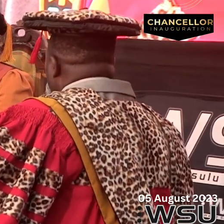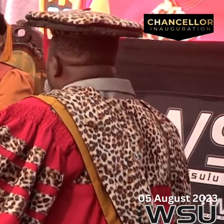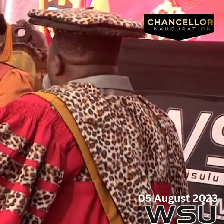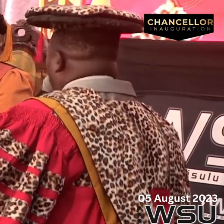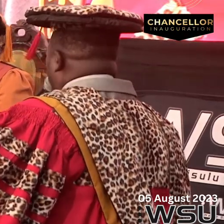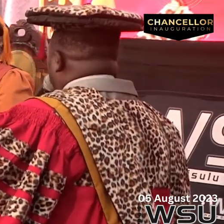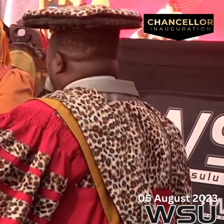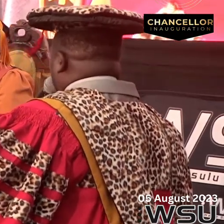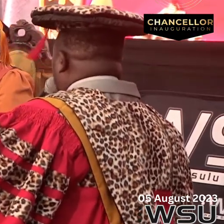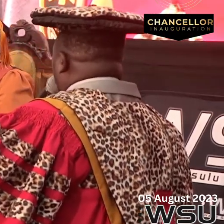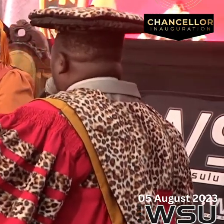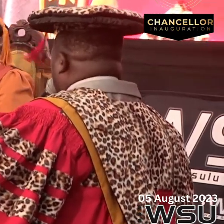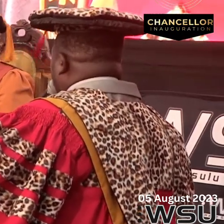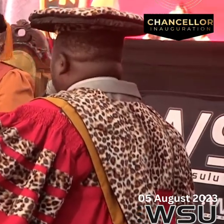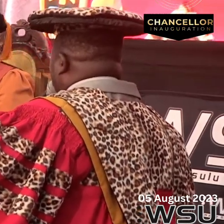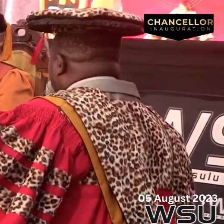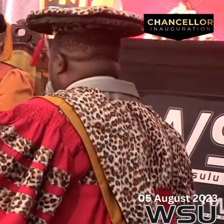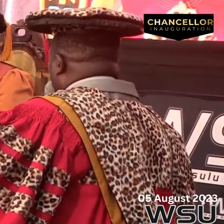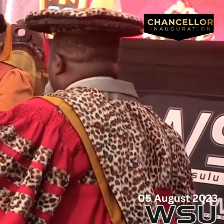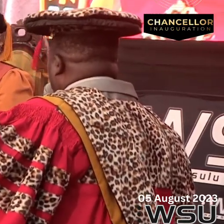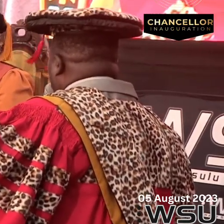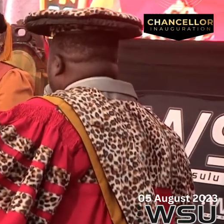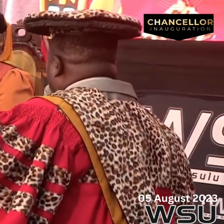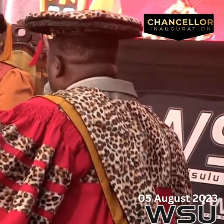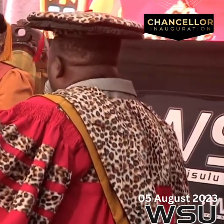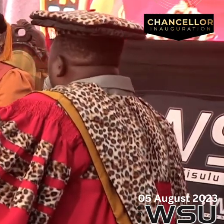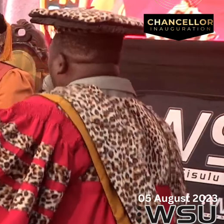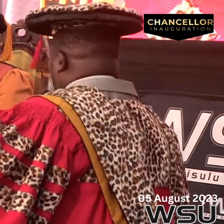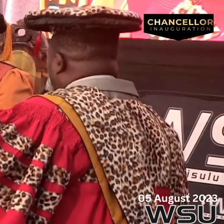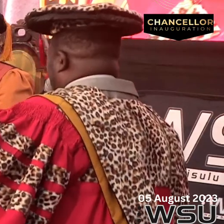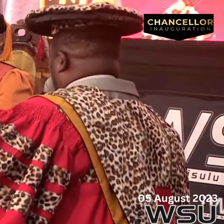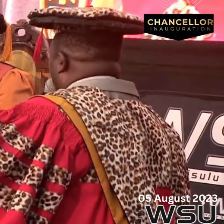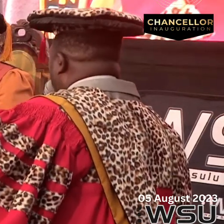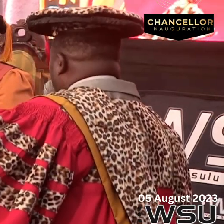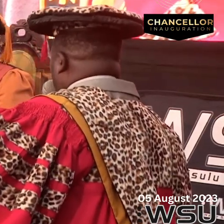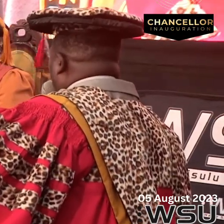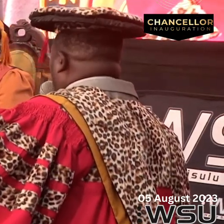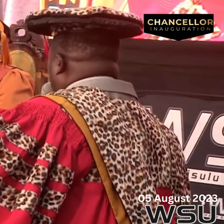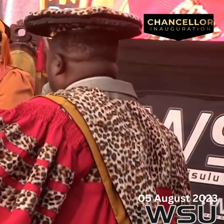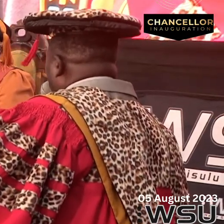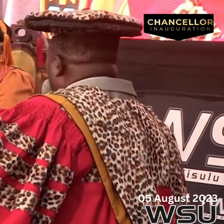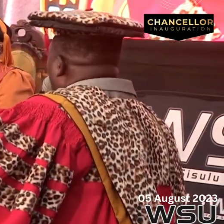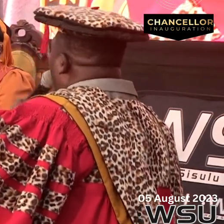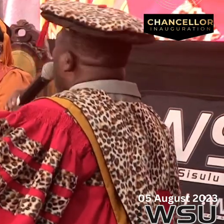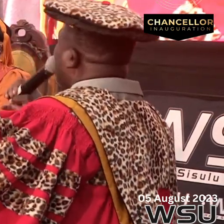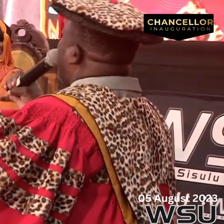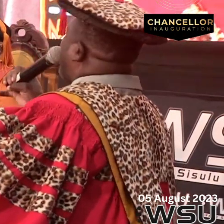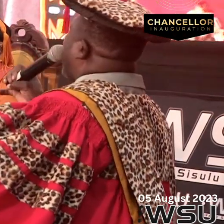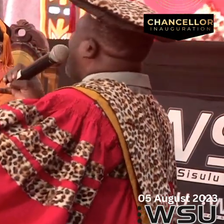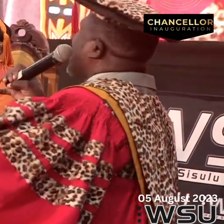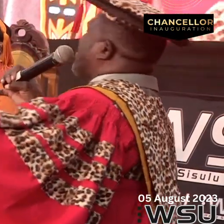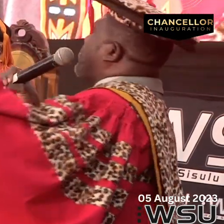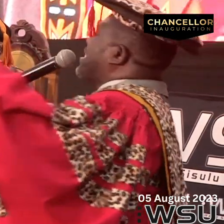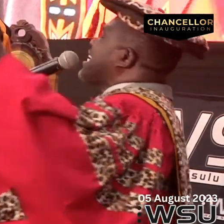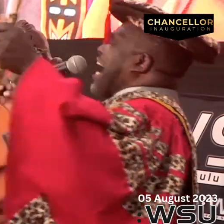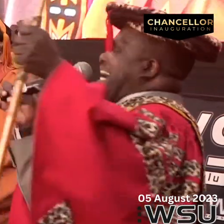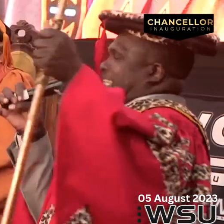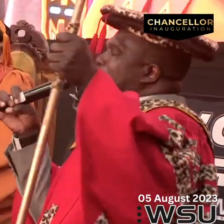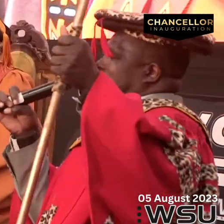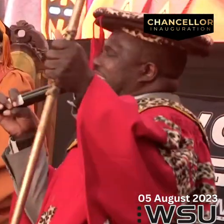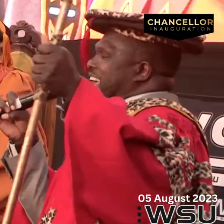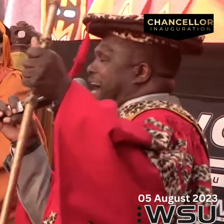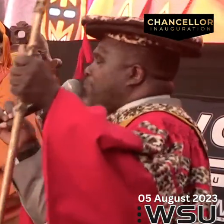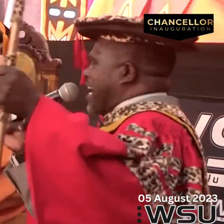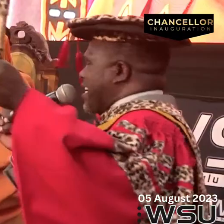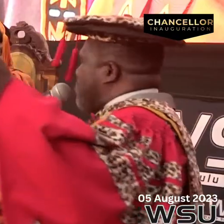eThekwini, ubabize kwiUniversity yaseSouth Africa, uzibize zonke iiprofesa, uthi mabake bandiphe isidanga